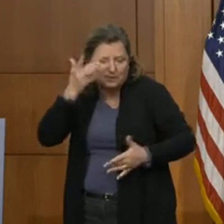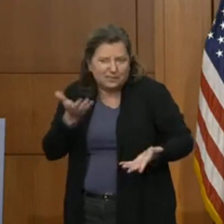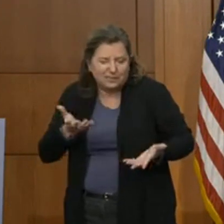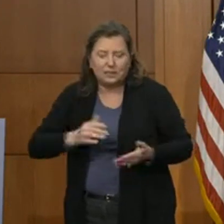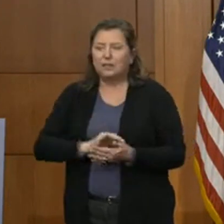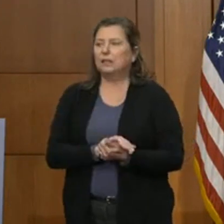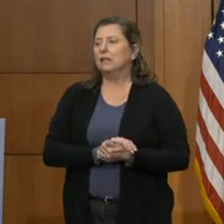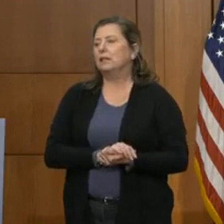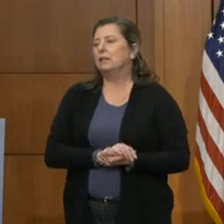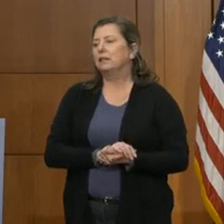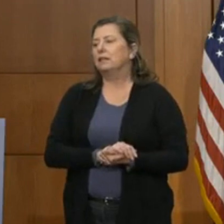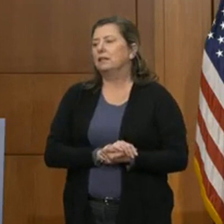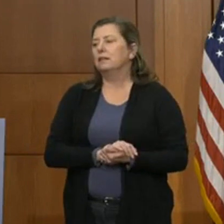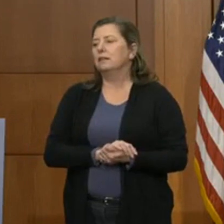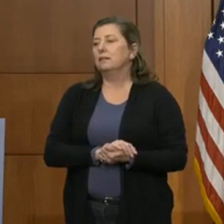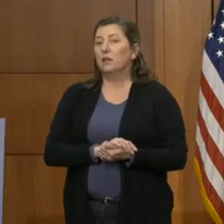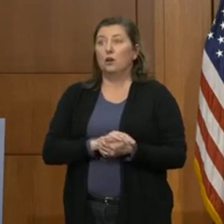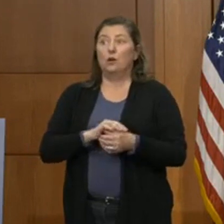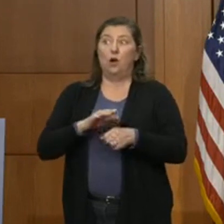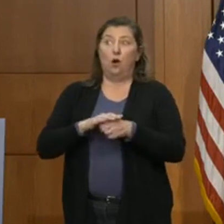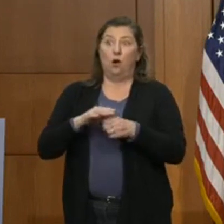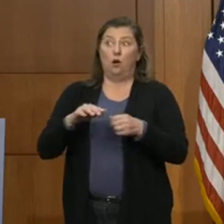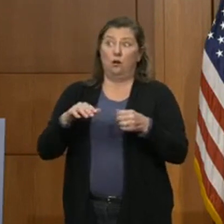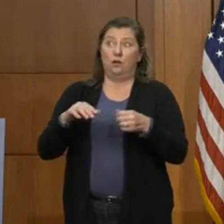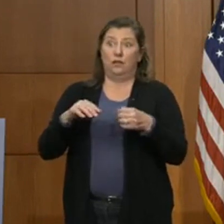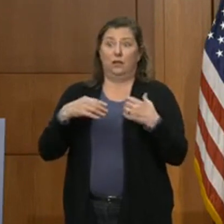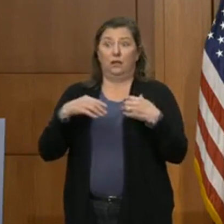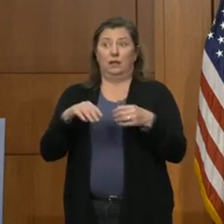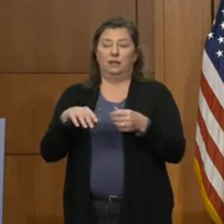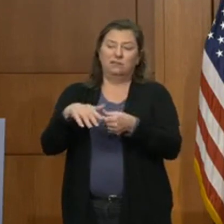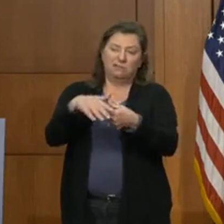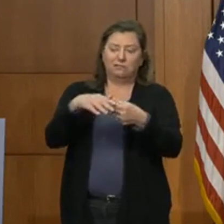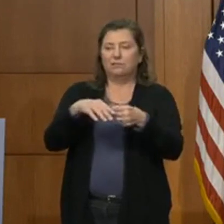So doing it at the jurisdiction level is actually